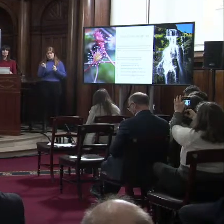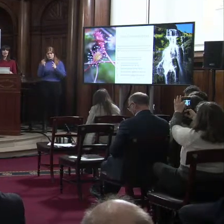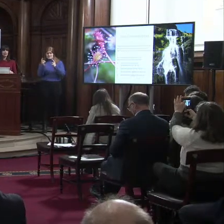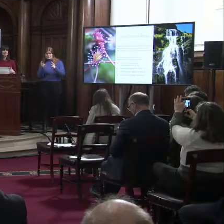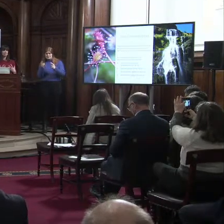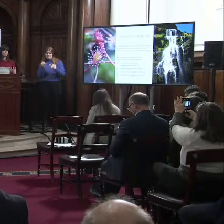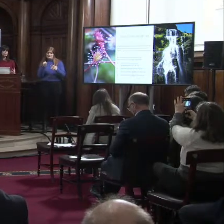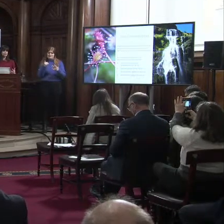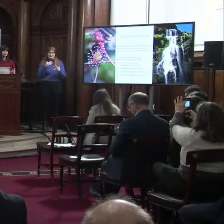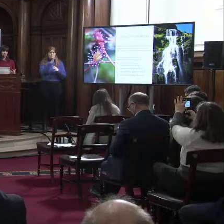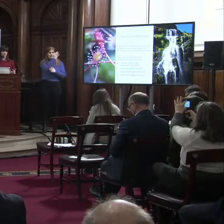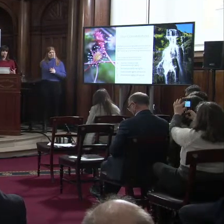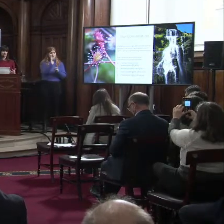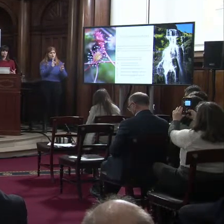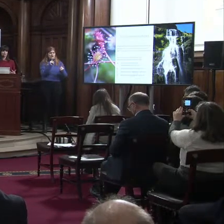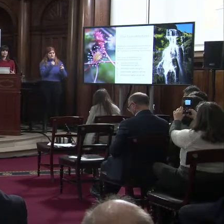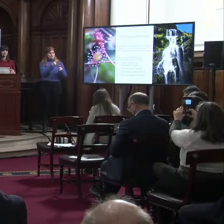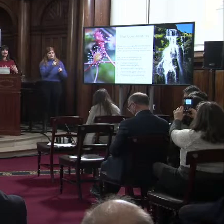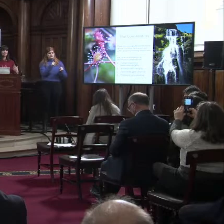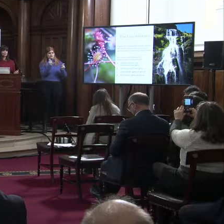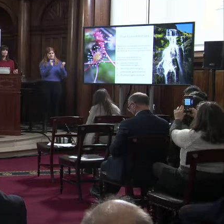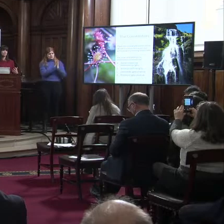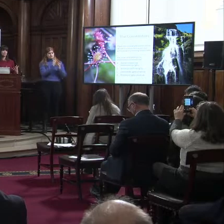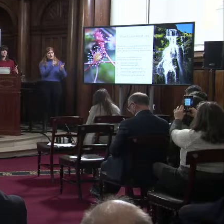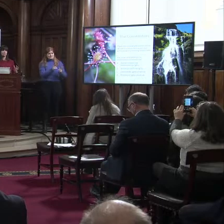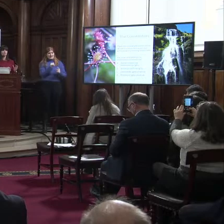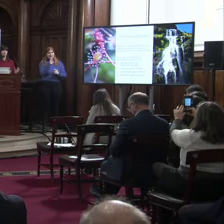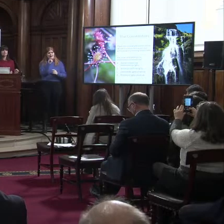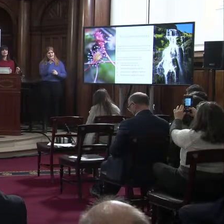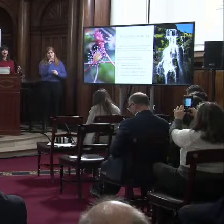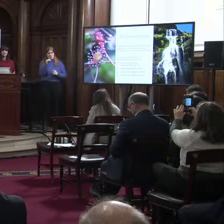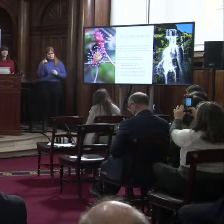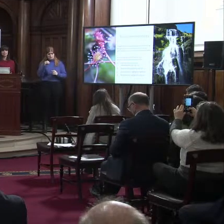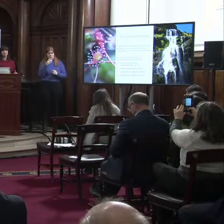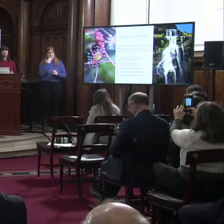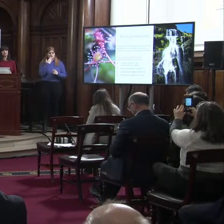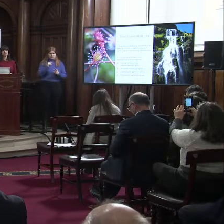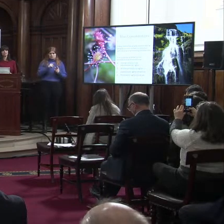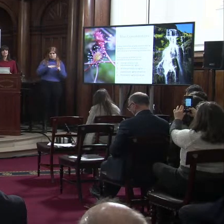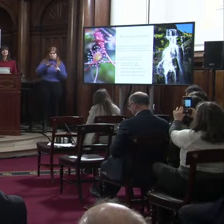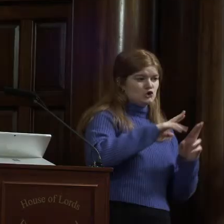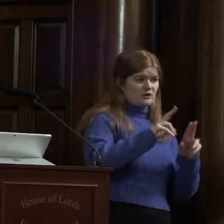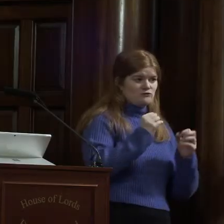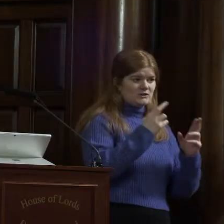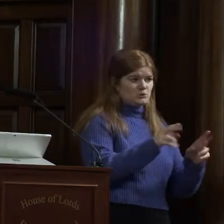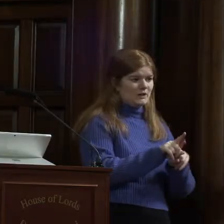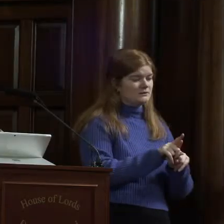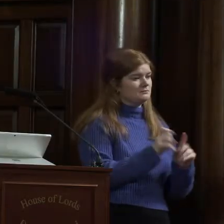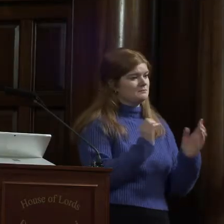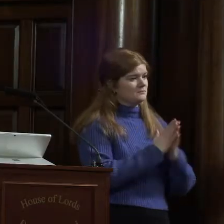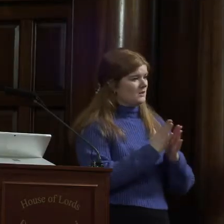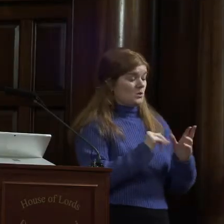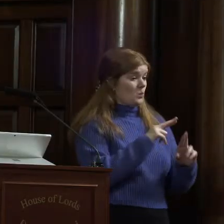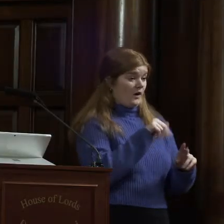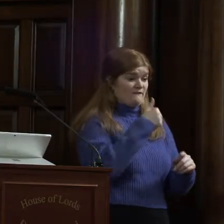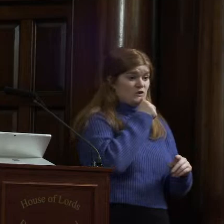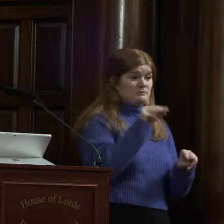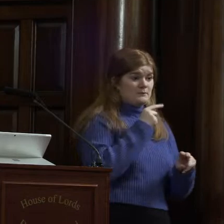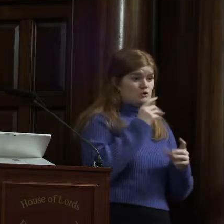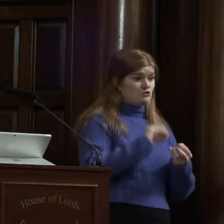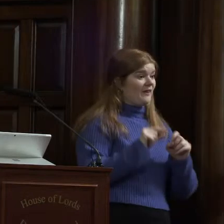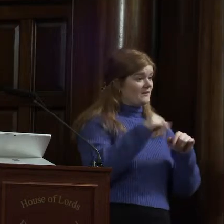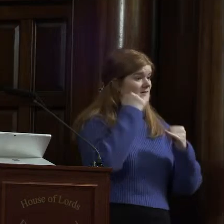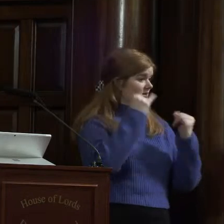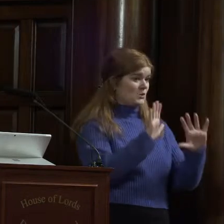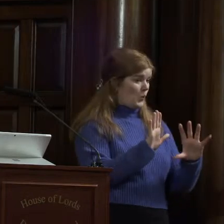rights, perhaps a forest should have those rights, a lagoon should have those rights, an estuary should have those rights. Again, we wouldn't be the first people to come up with